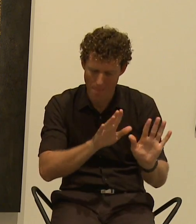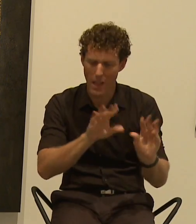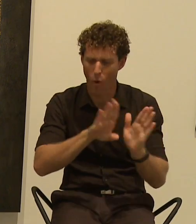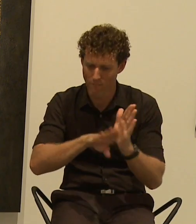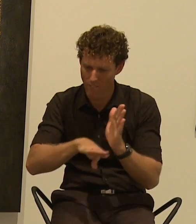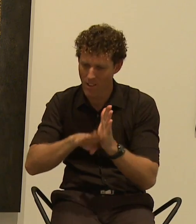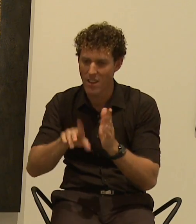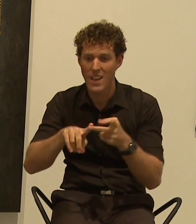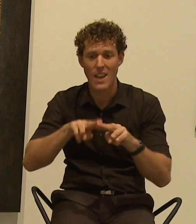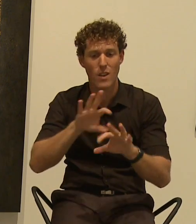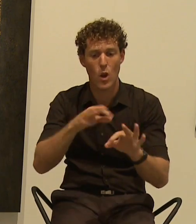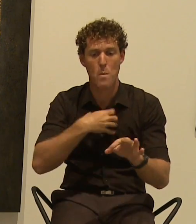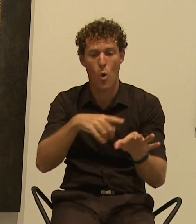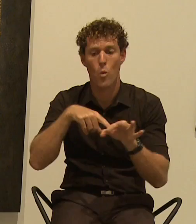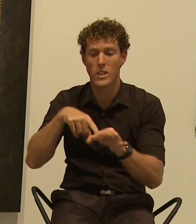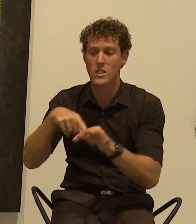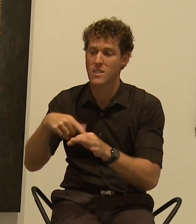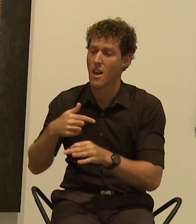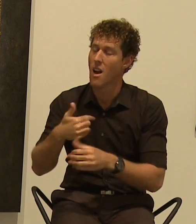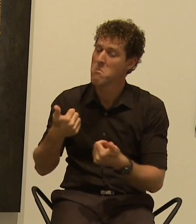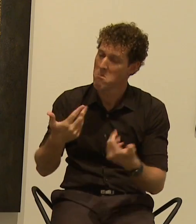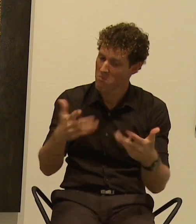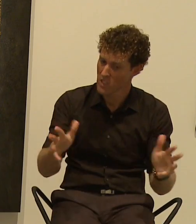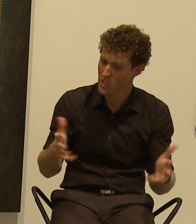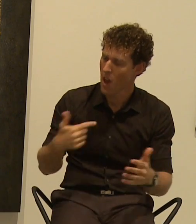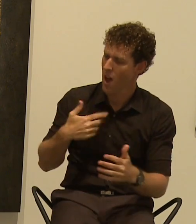other questions, I'd like to